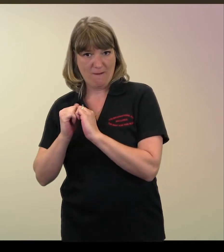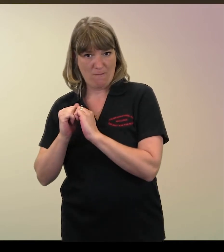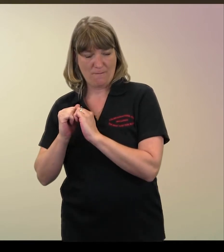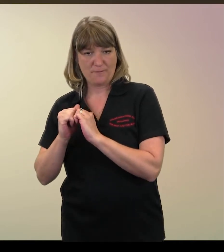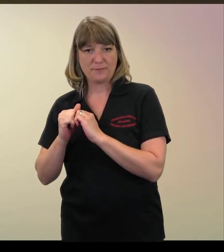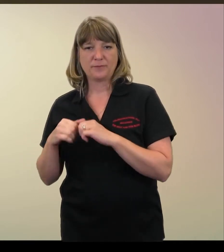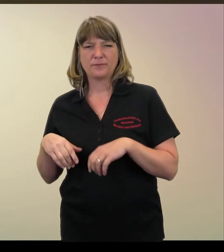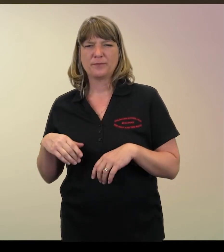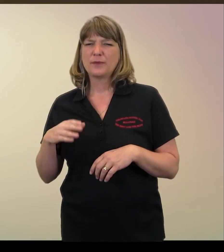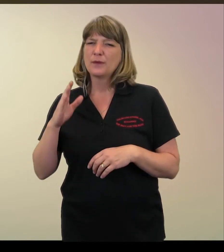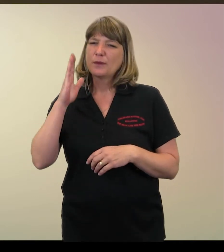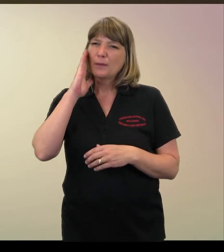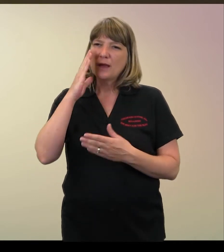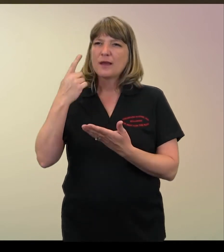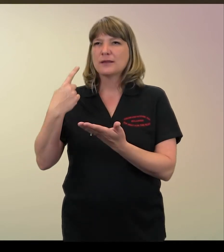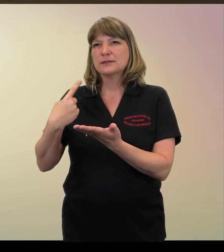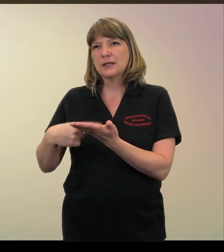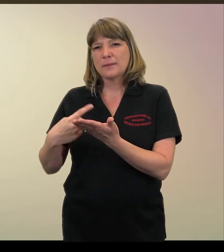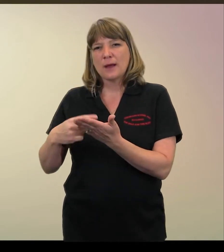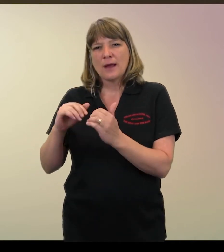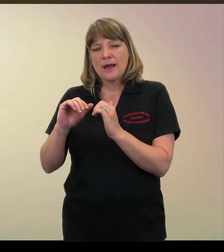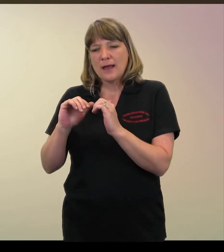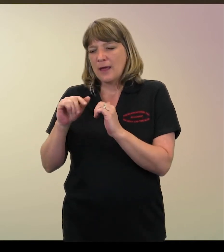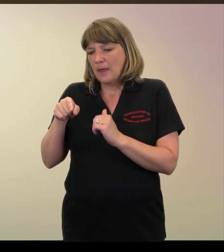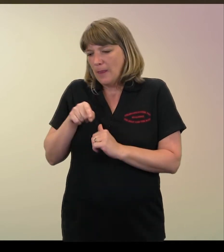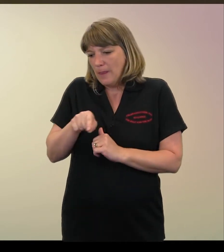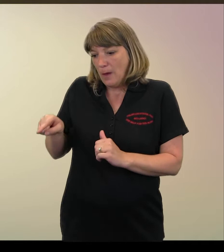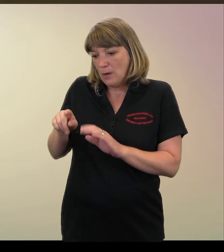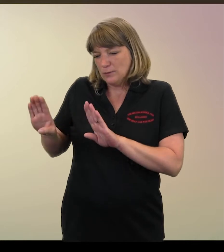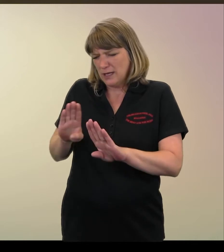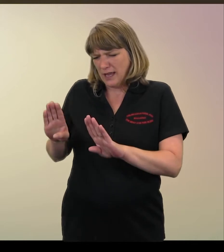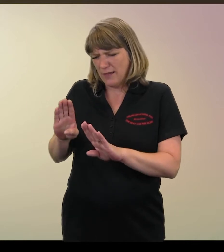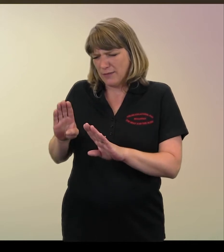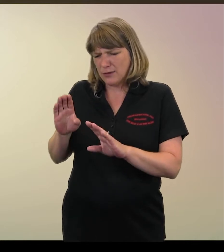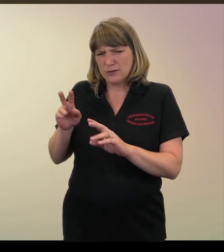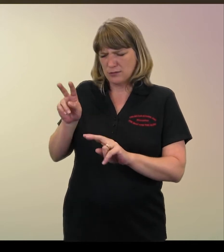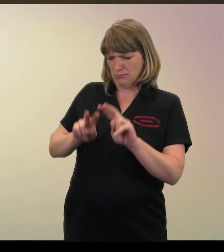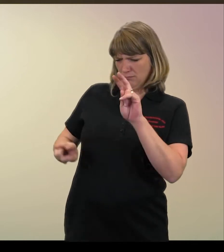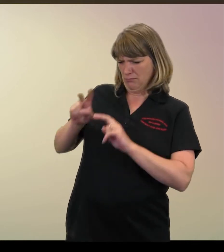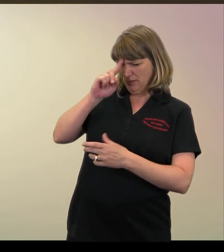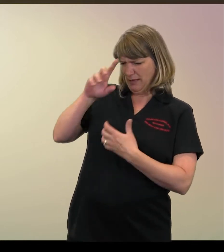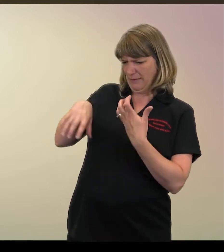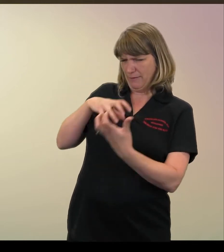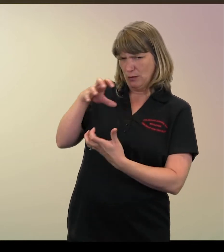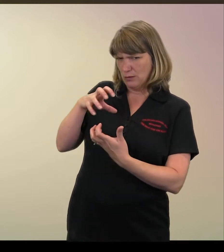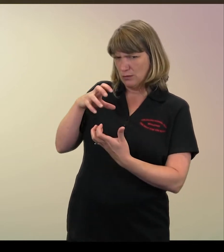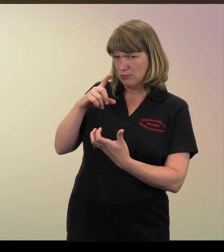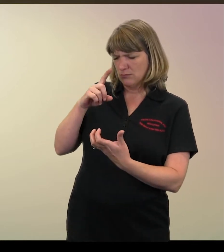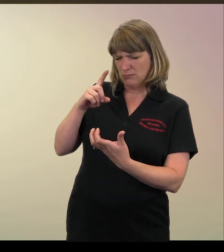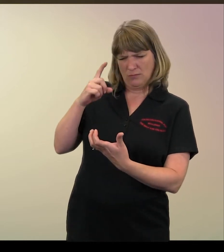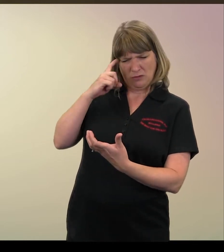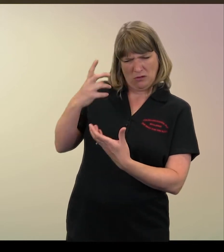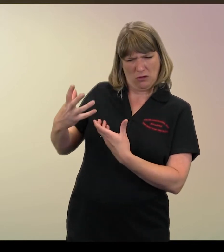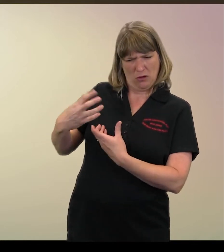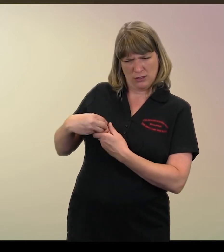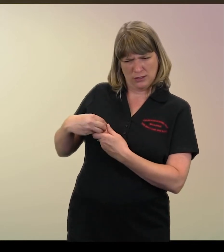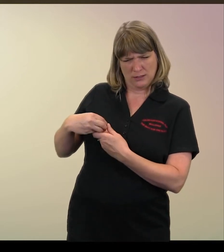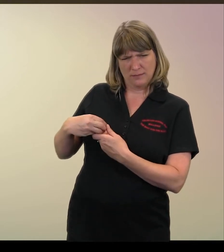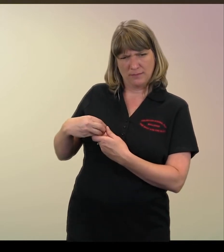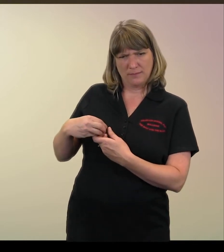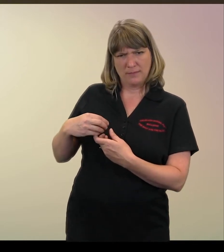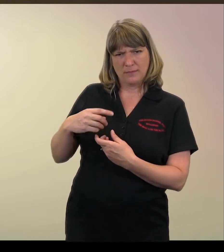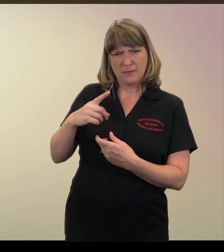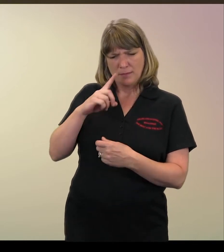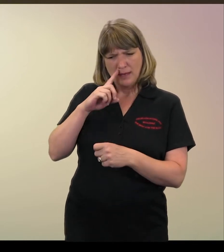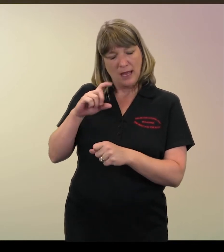autism, and we'll talk about how some of these behaviors might be confused as being symptoms of autism